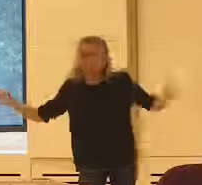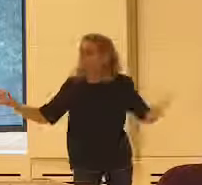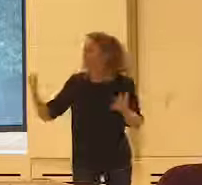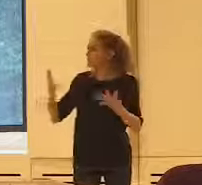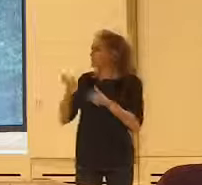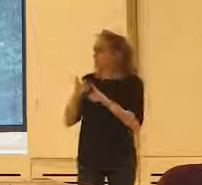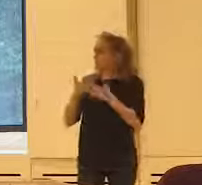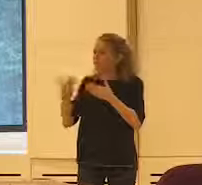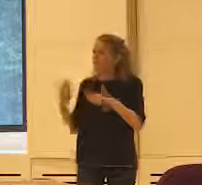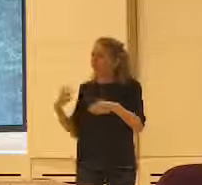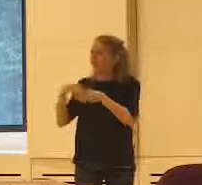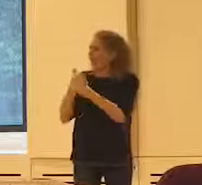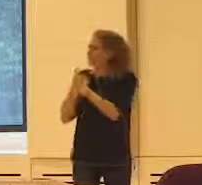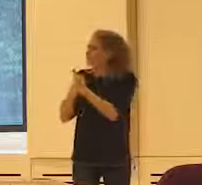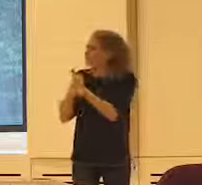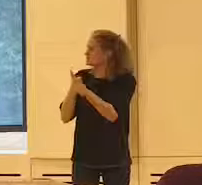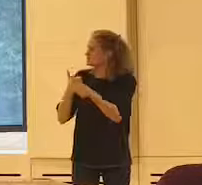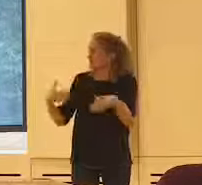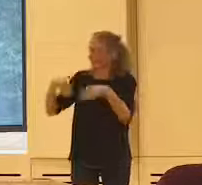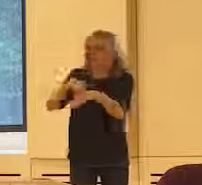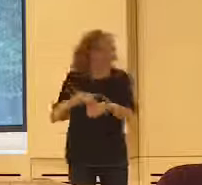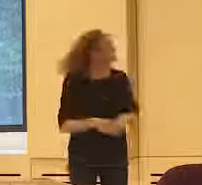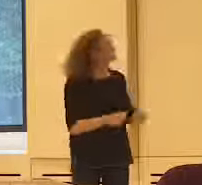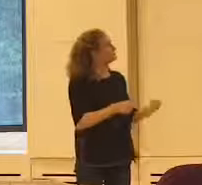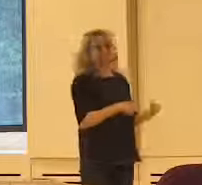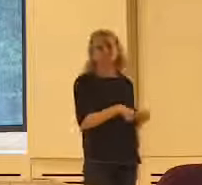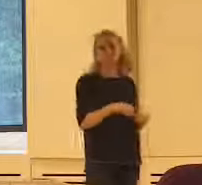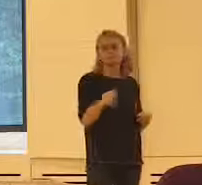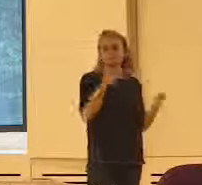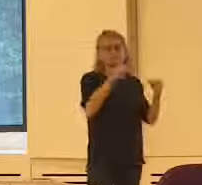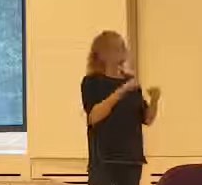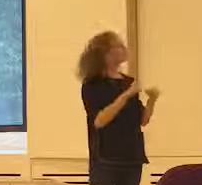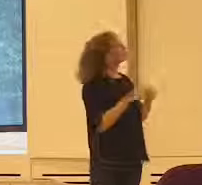line. So more advocacy, more involved.